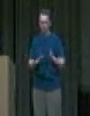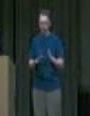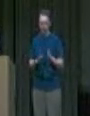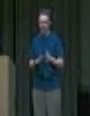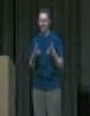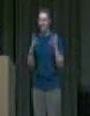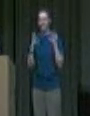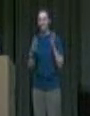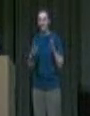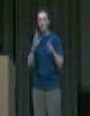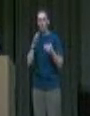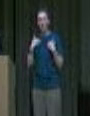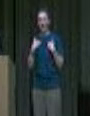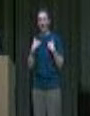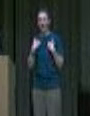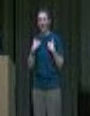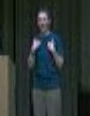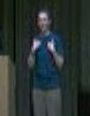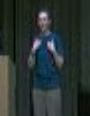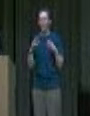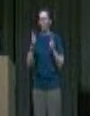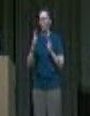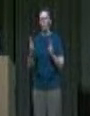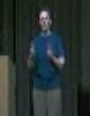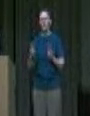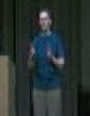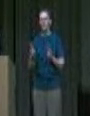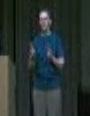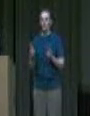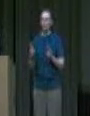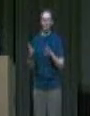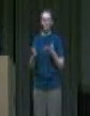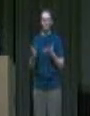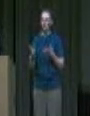then we have this winter